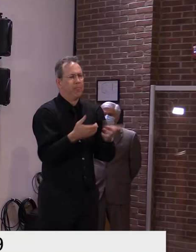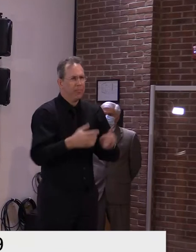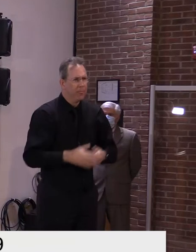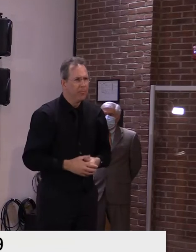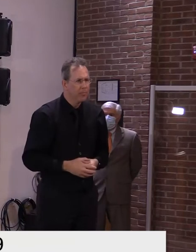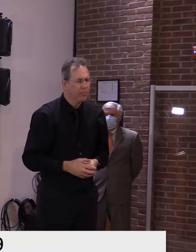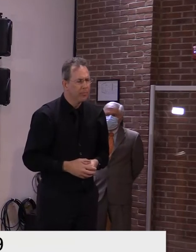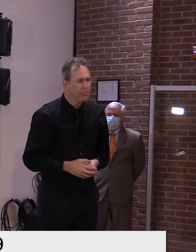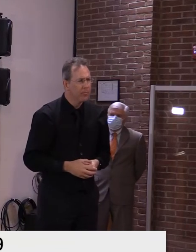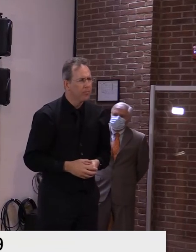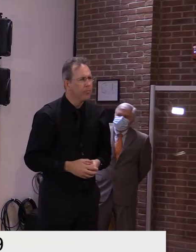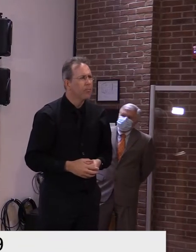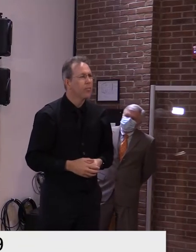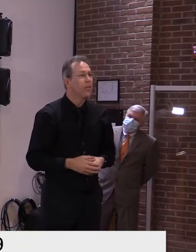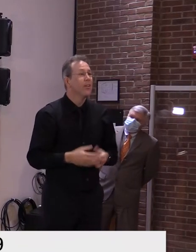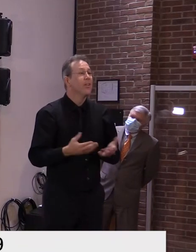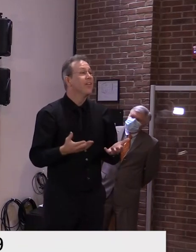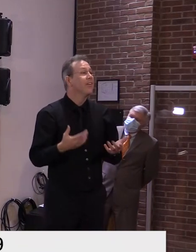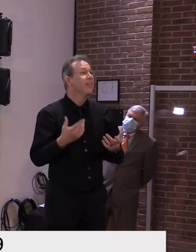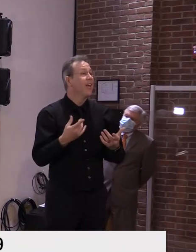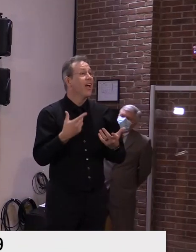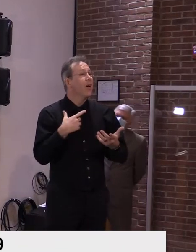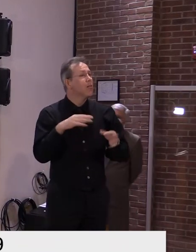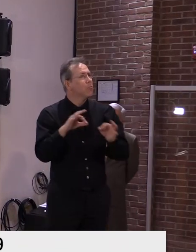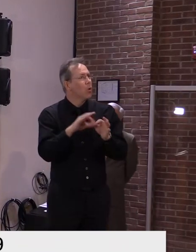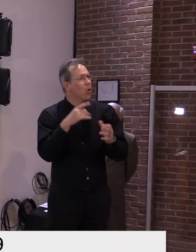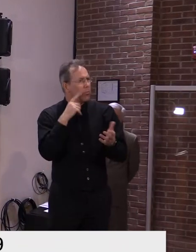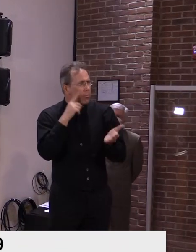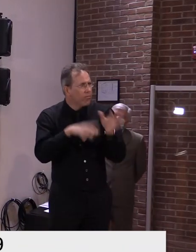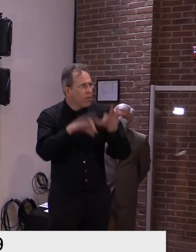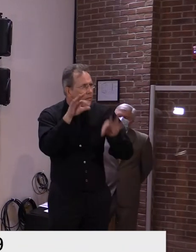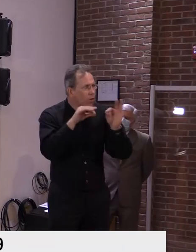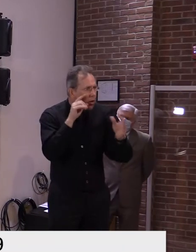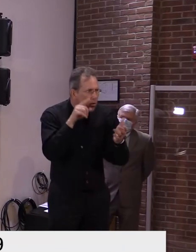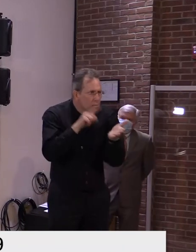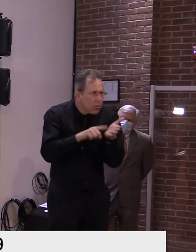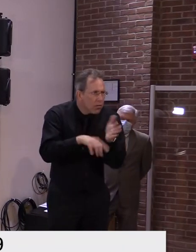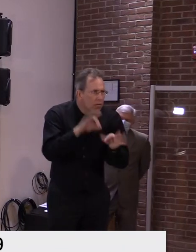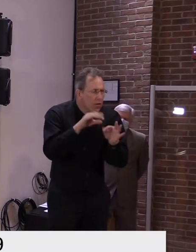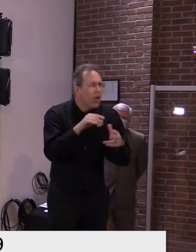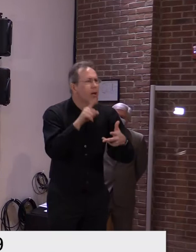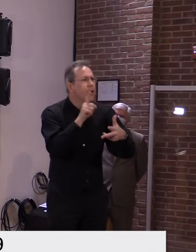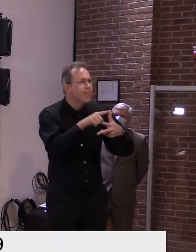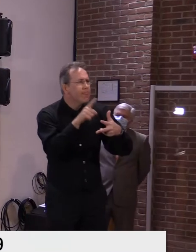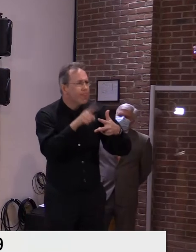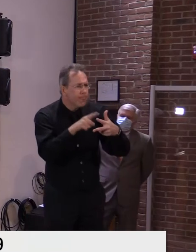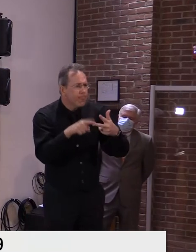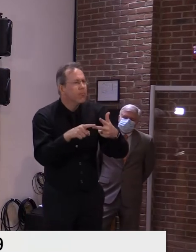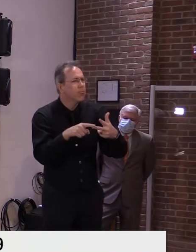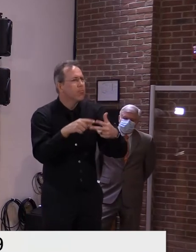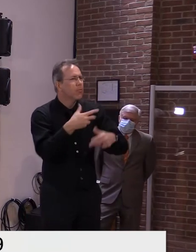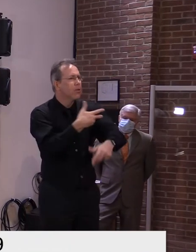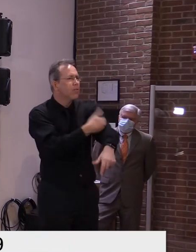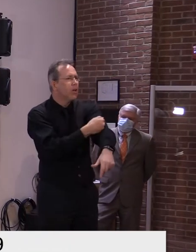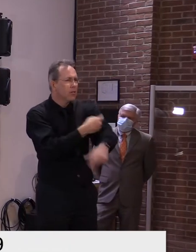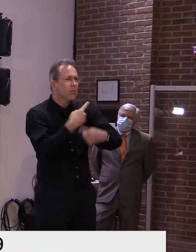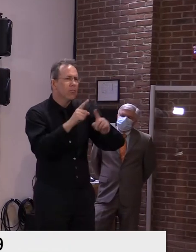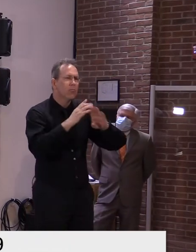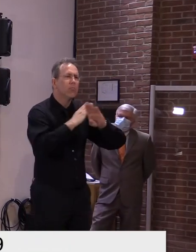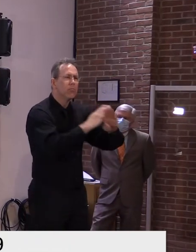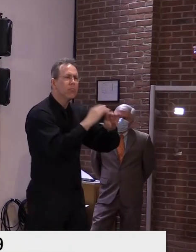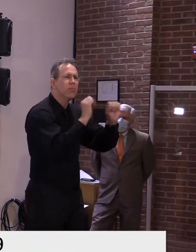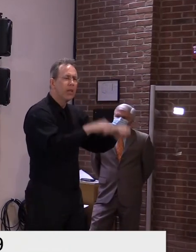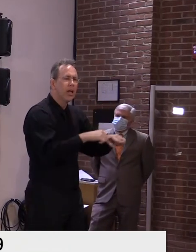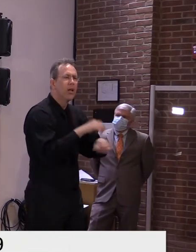really good evidence now that the vaccines that are in current use are effective against it. So the goal would be,